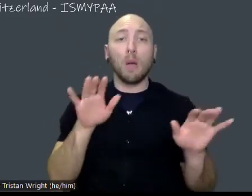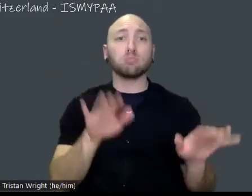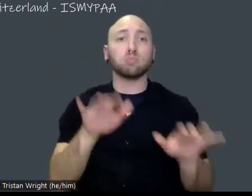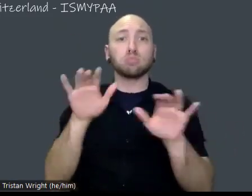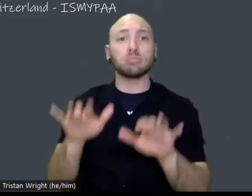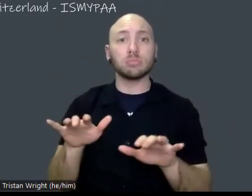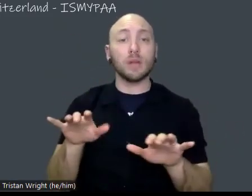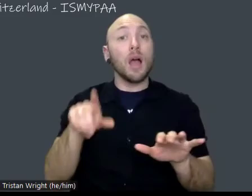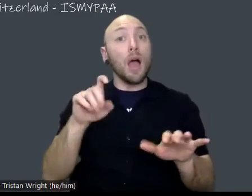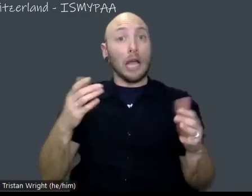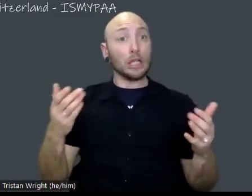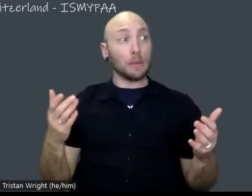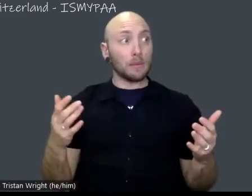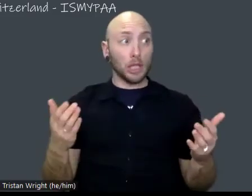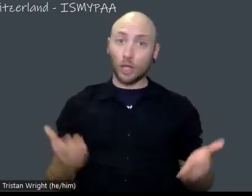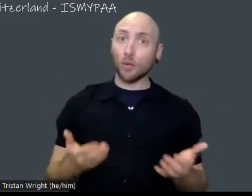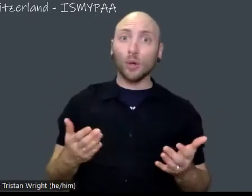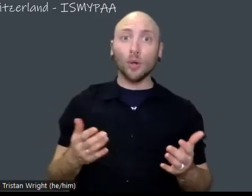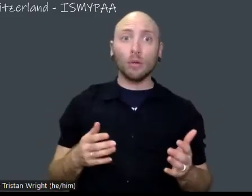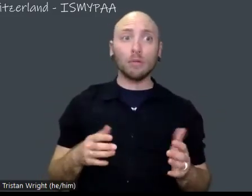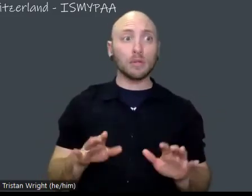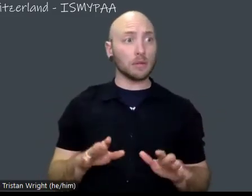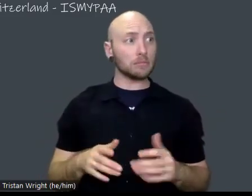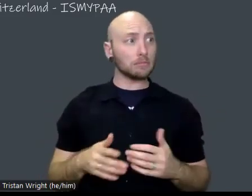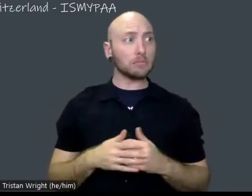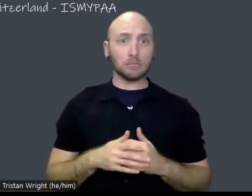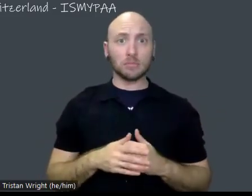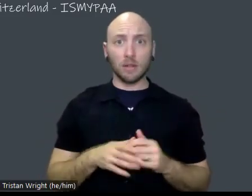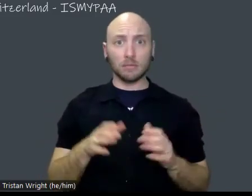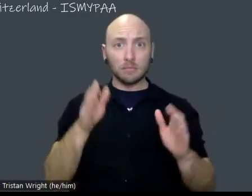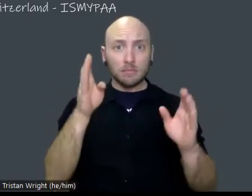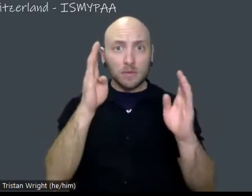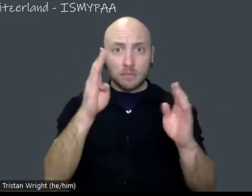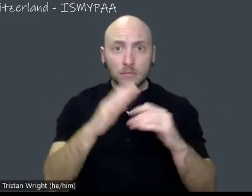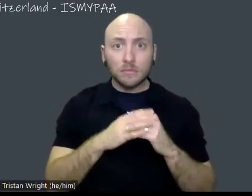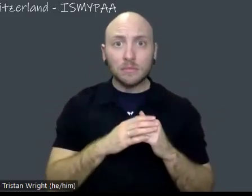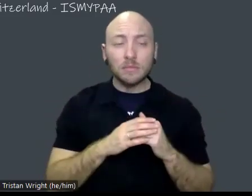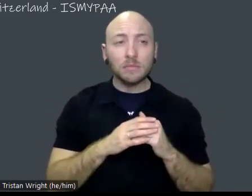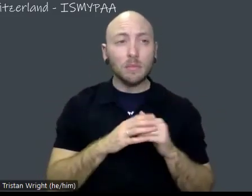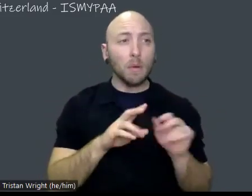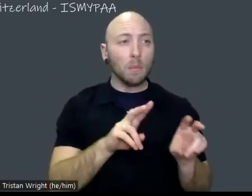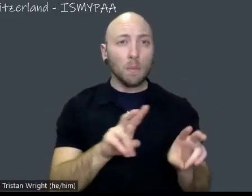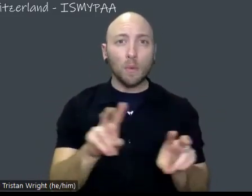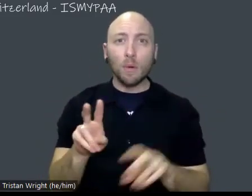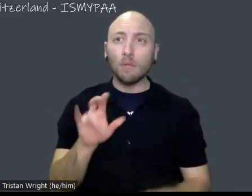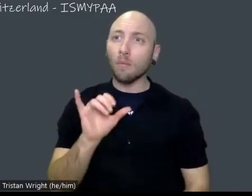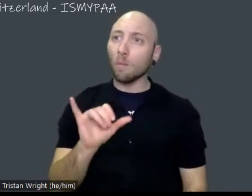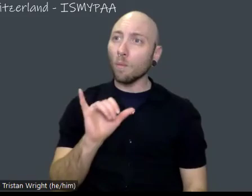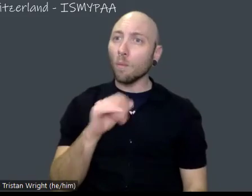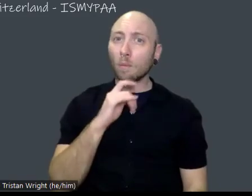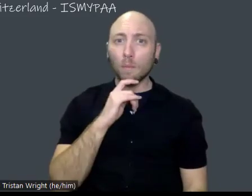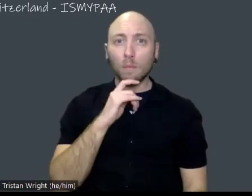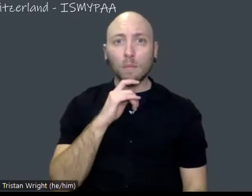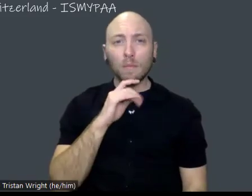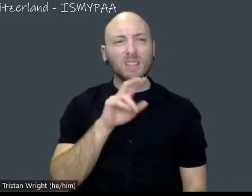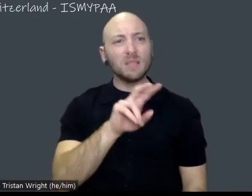be present, be focused, and just observe how it goes,